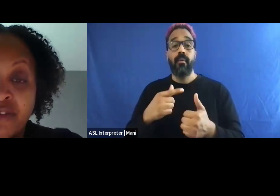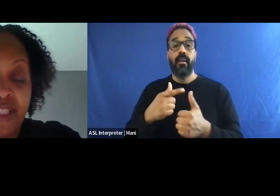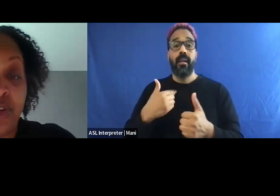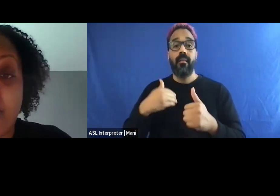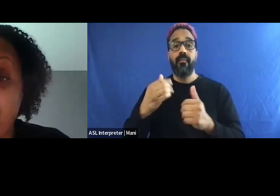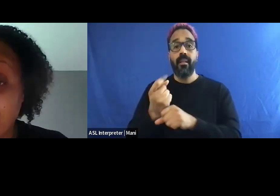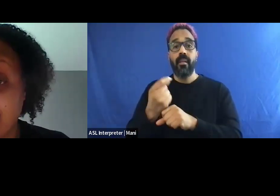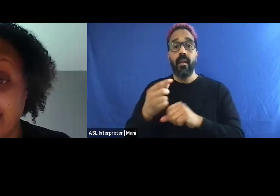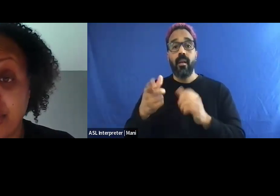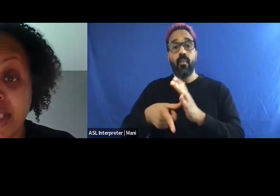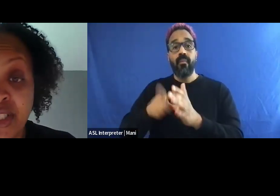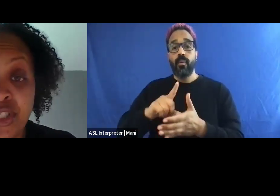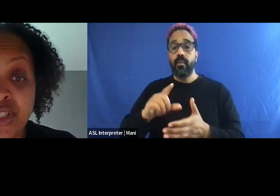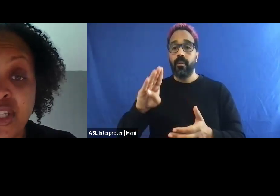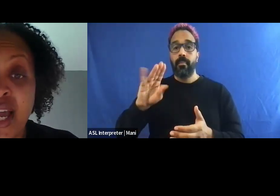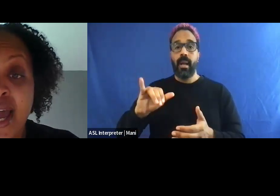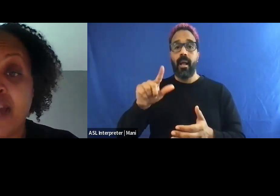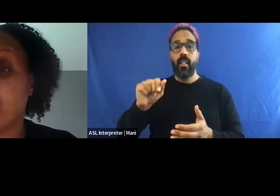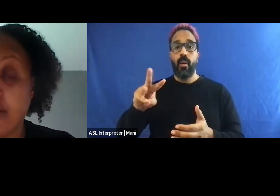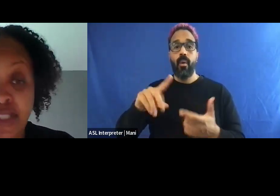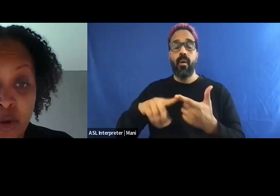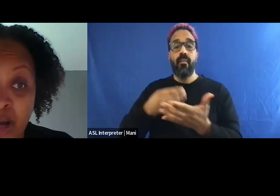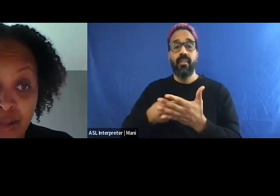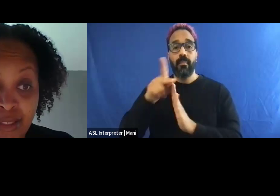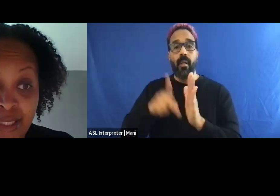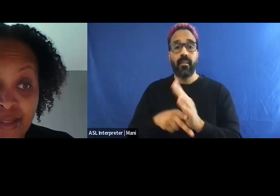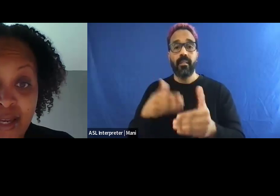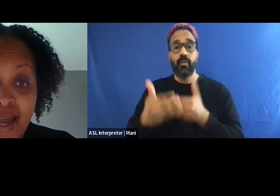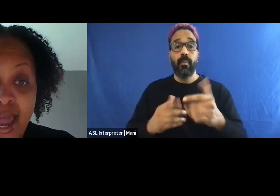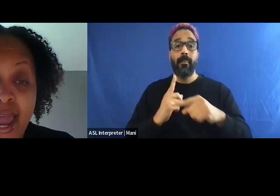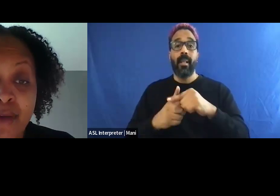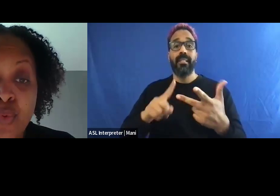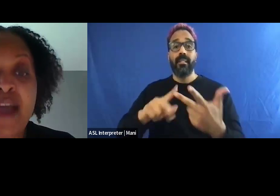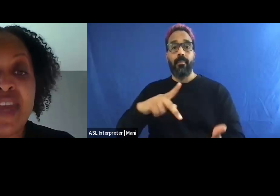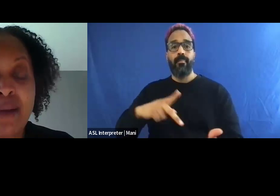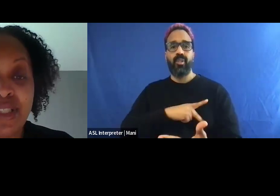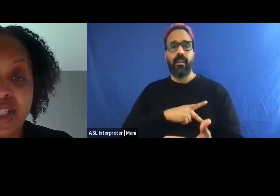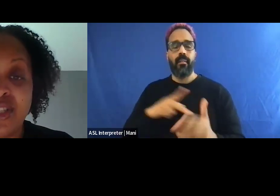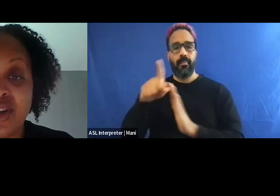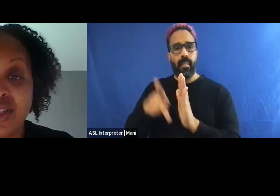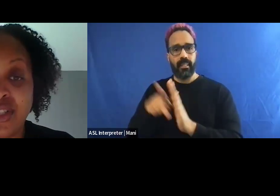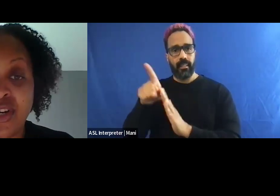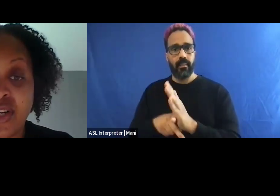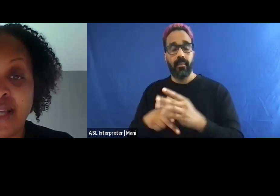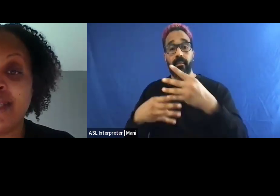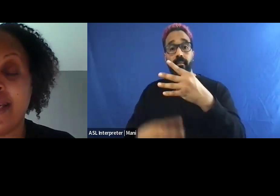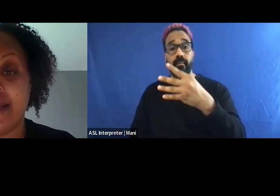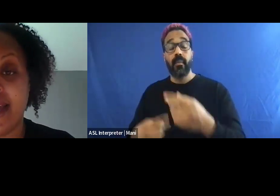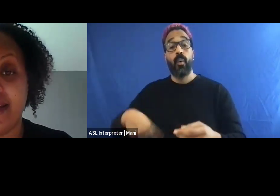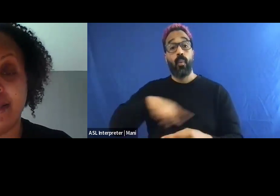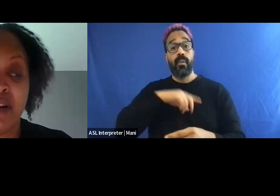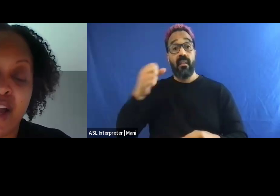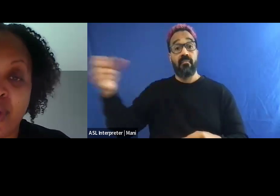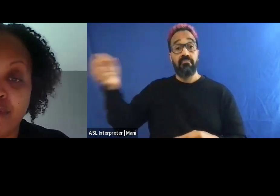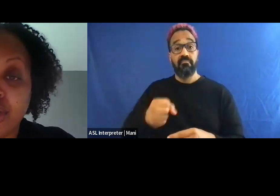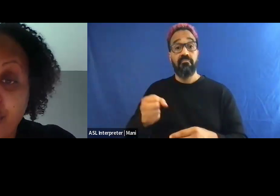bylaws, our fiscal policies and procedures, and our personnel policies. And we have the option to consult an attorney as needed.